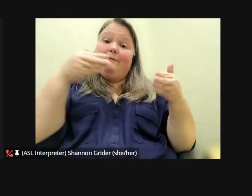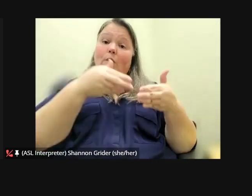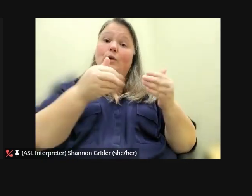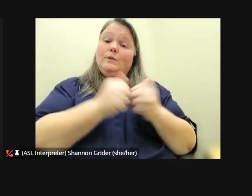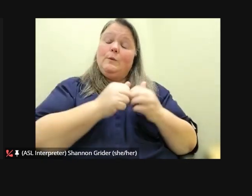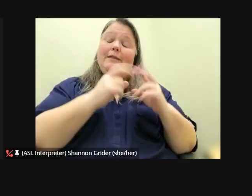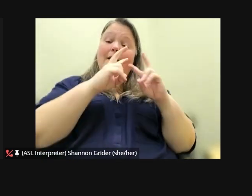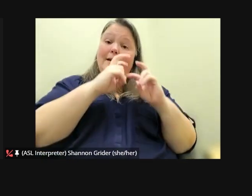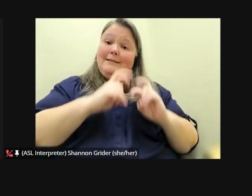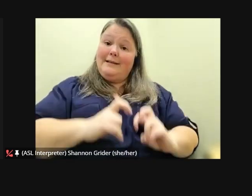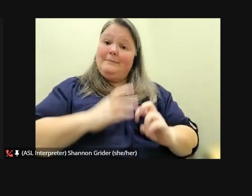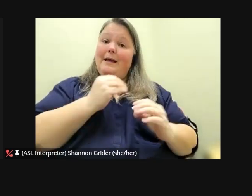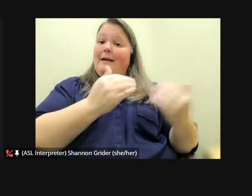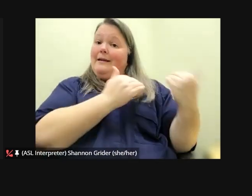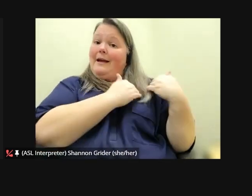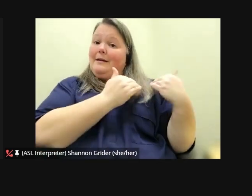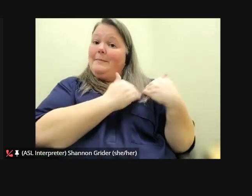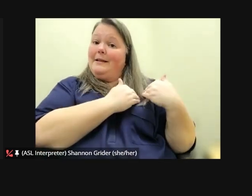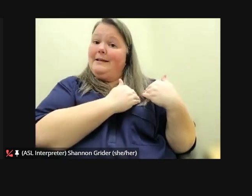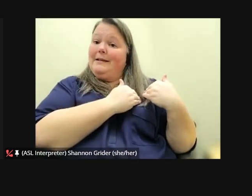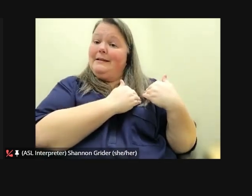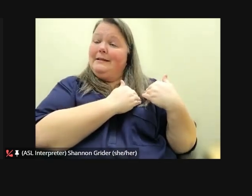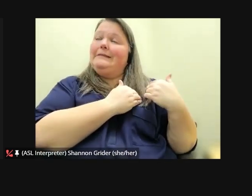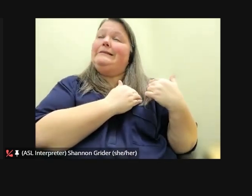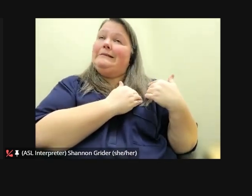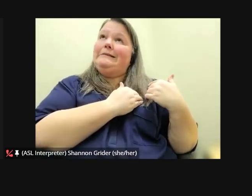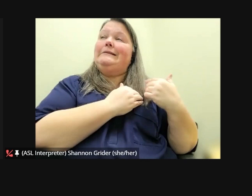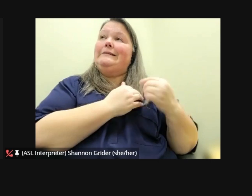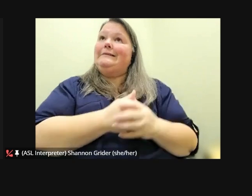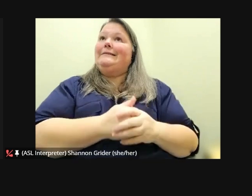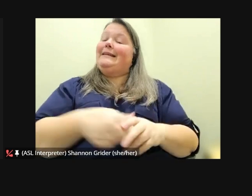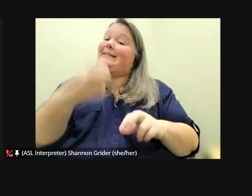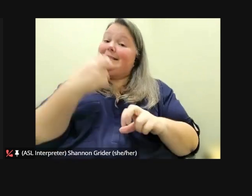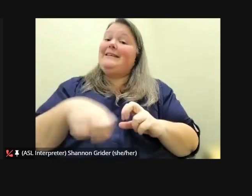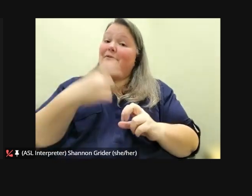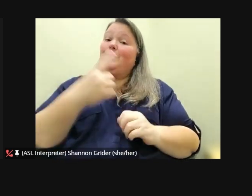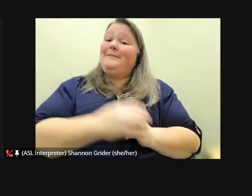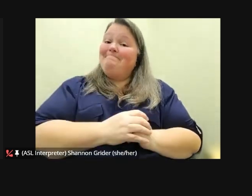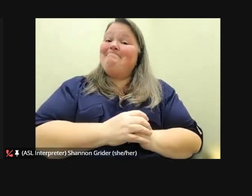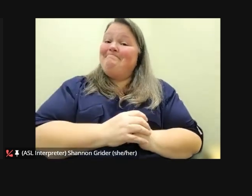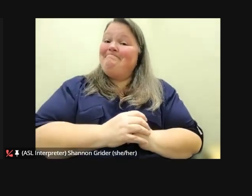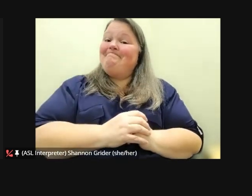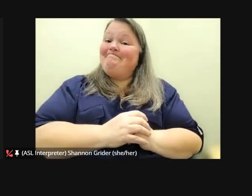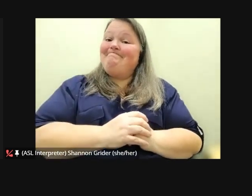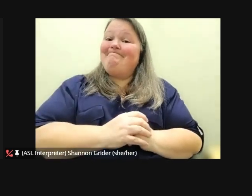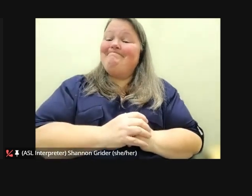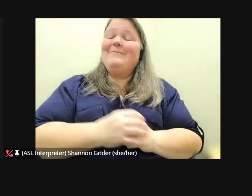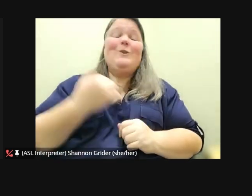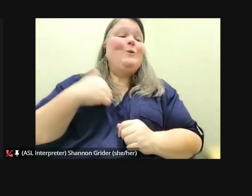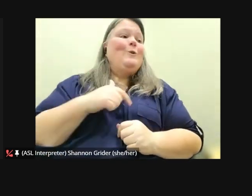accountability. It's a tough one, and we